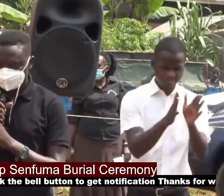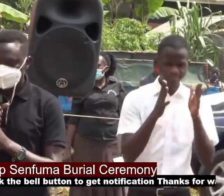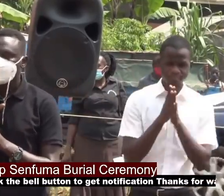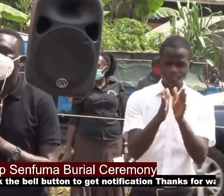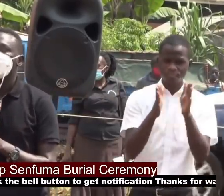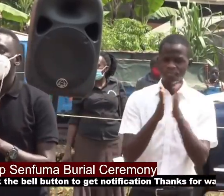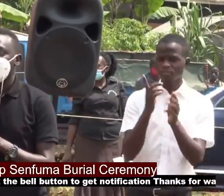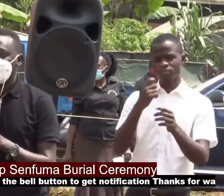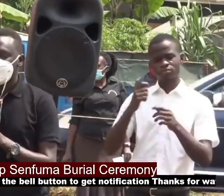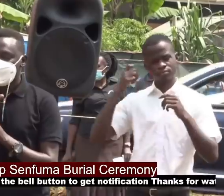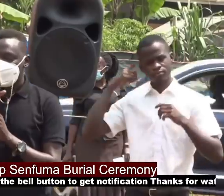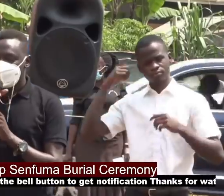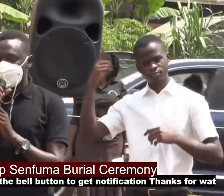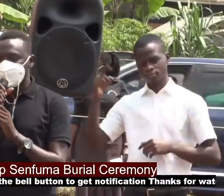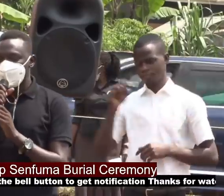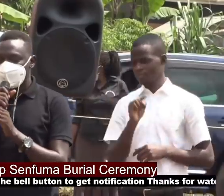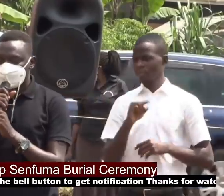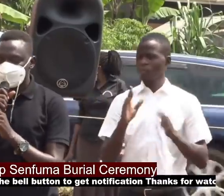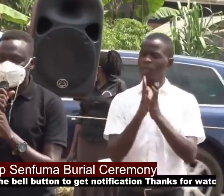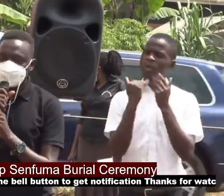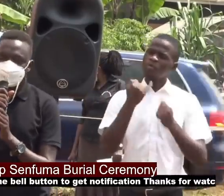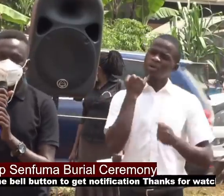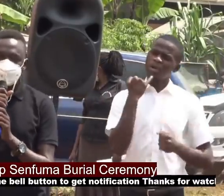and explained this dream to him.